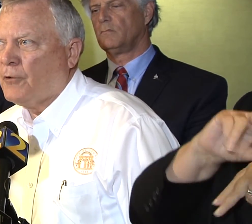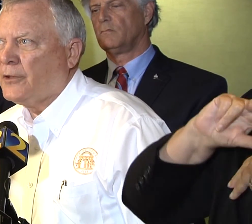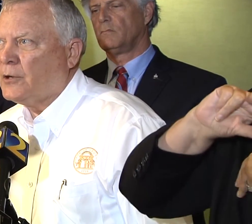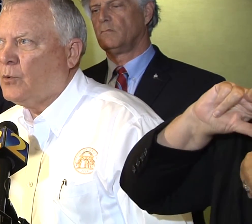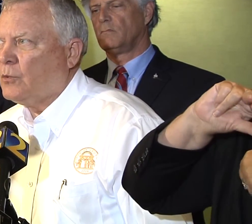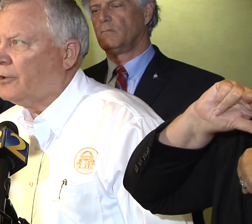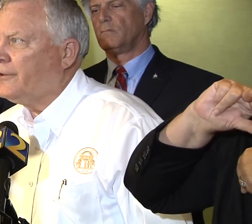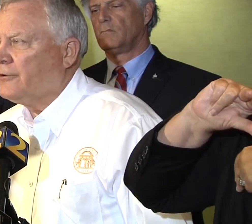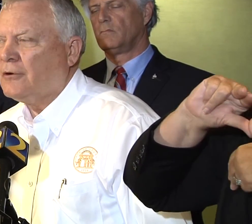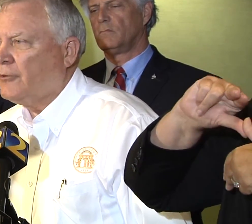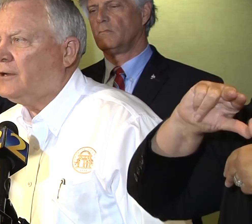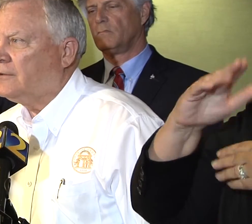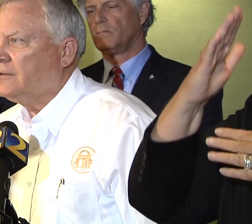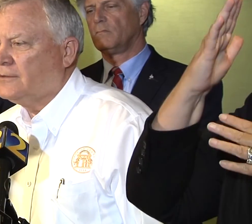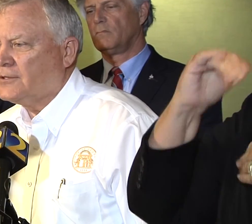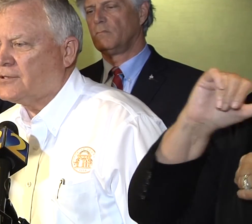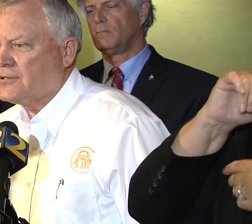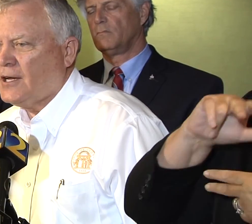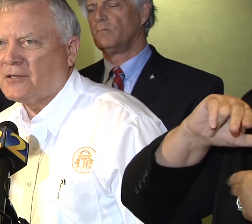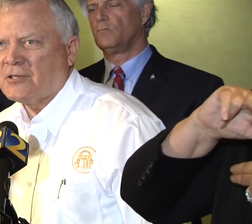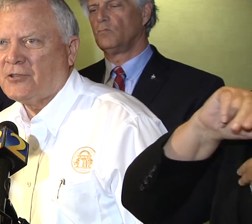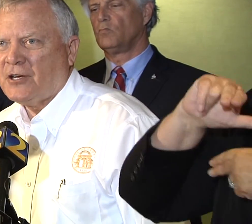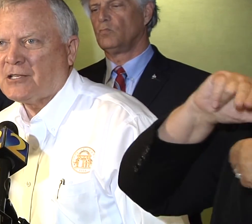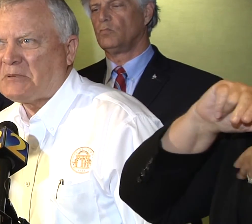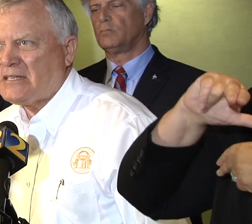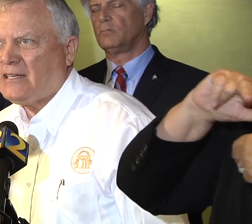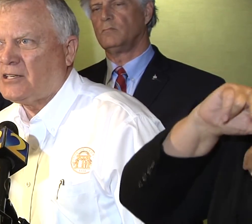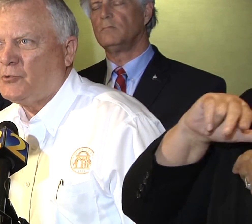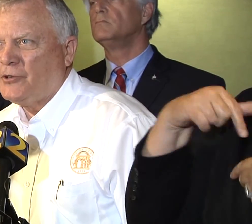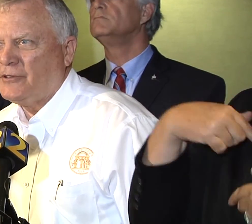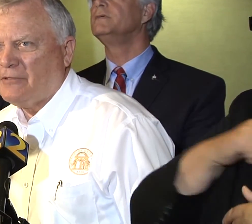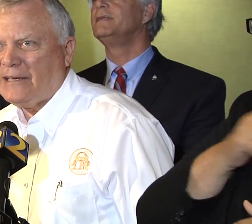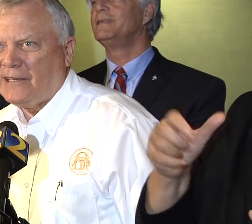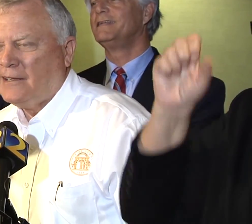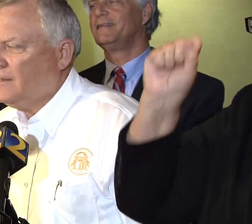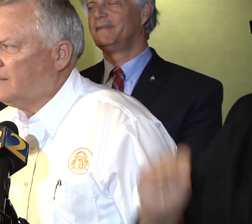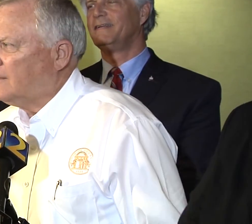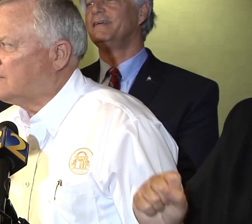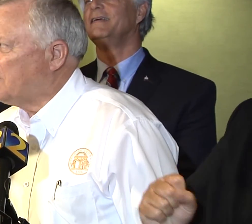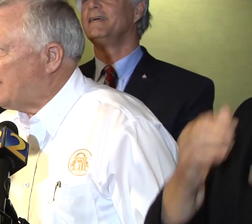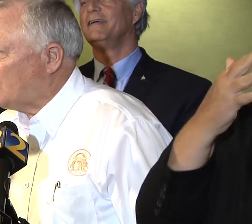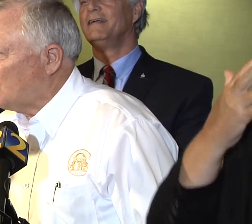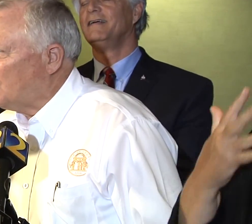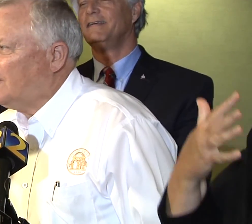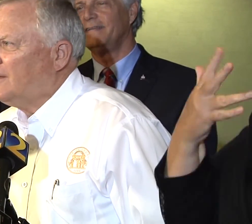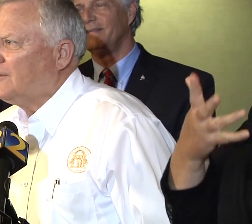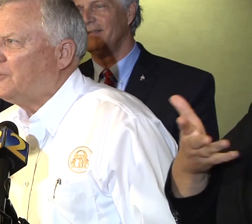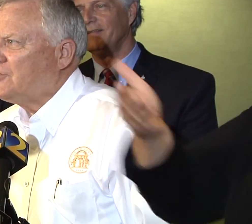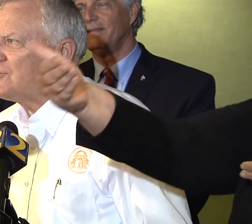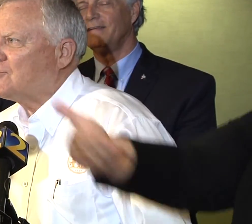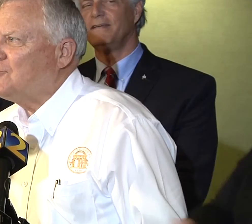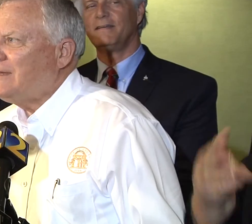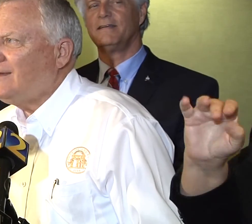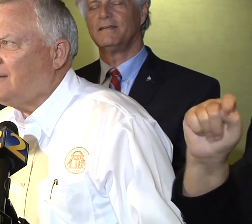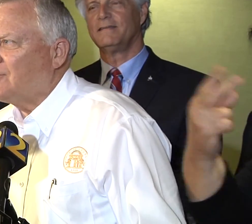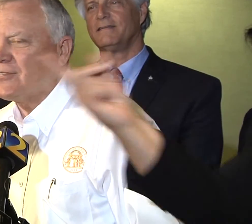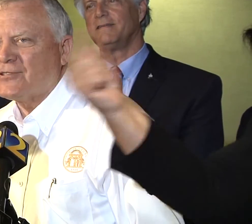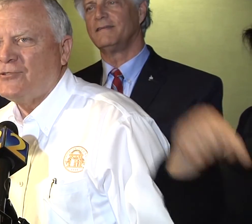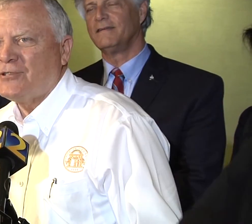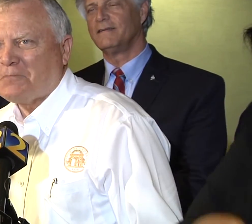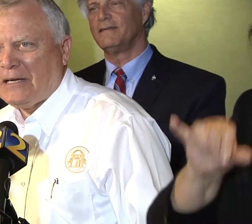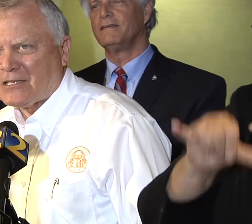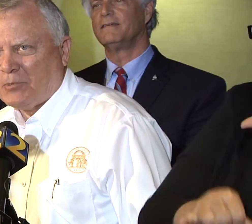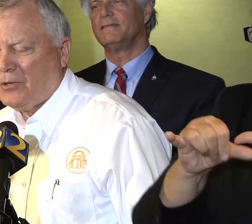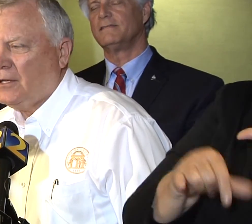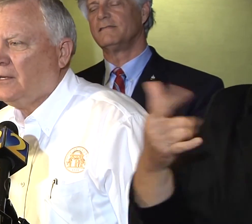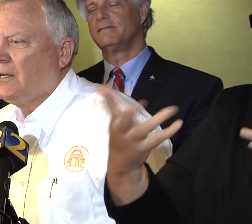are hopeful that it won't linger around. This is not Southern hospitality we're inviting to Matthew. We just as soon he leave us as